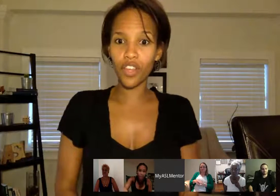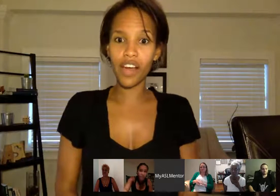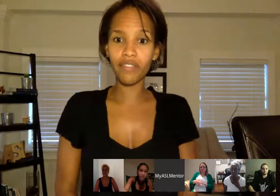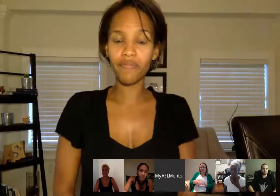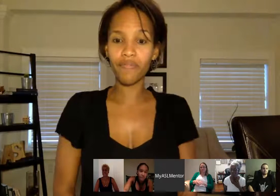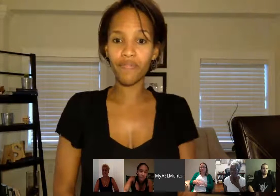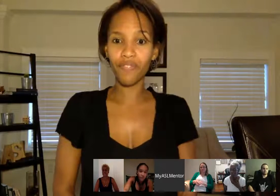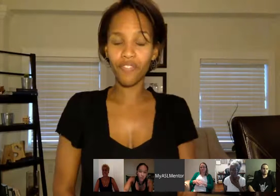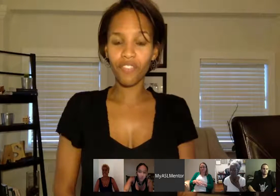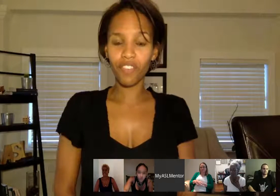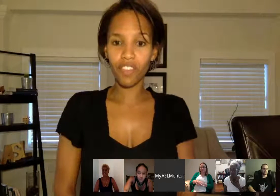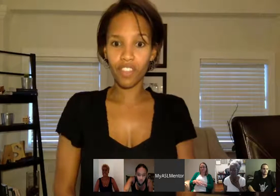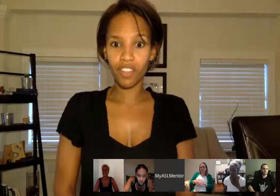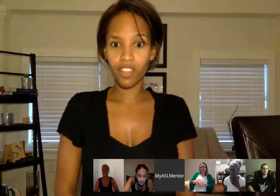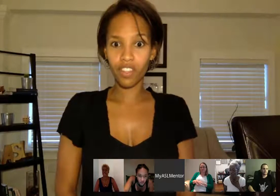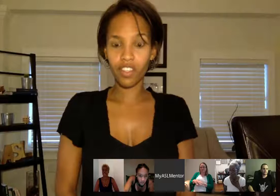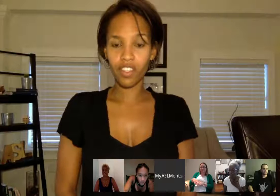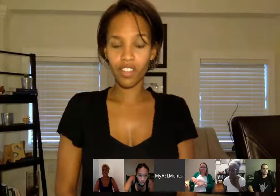ideas for that?